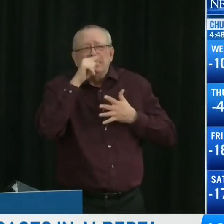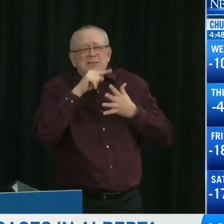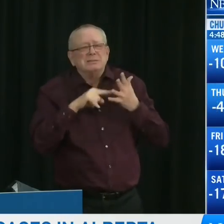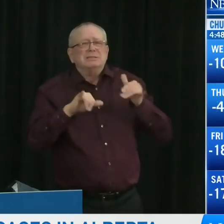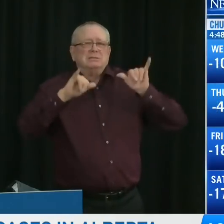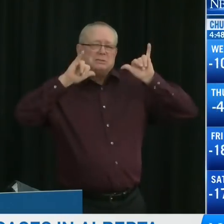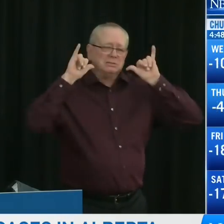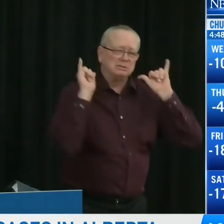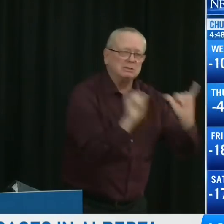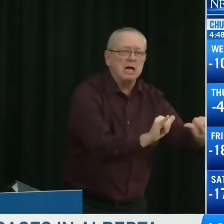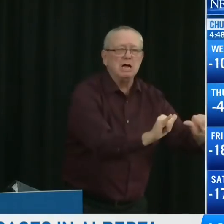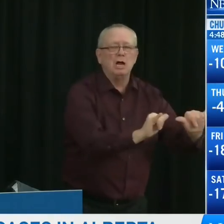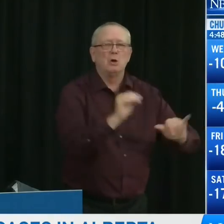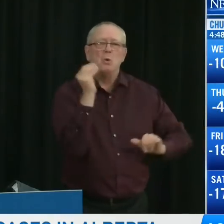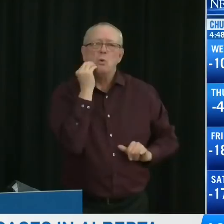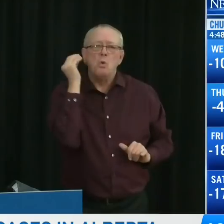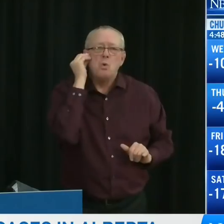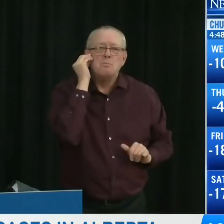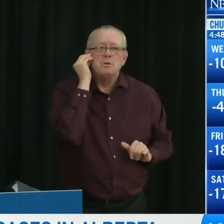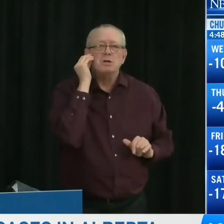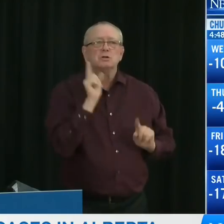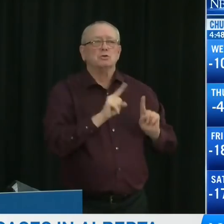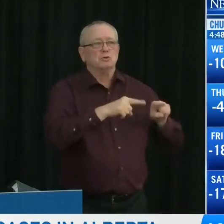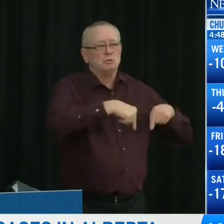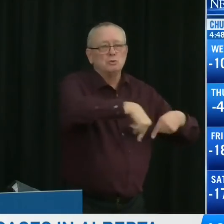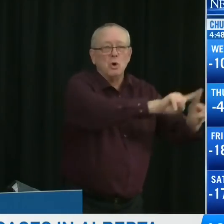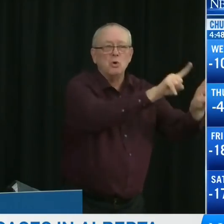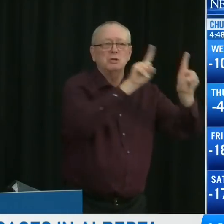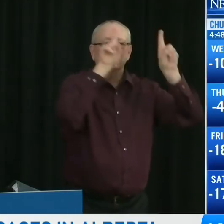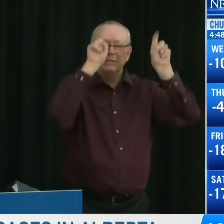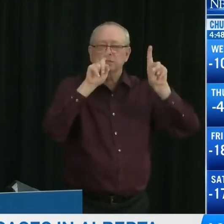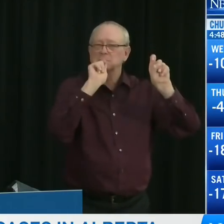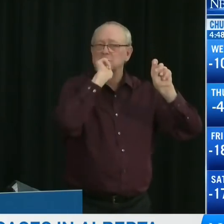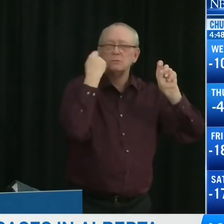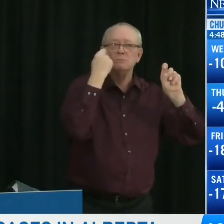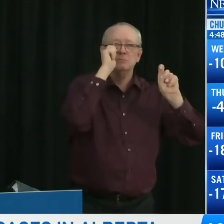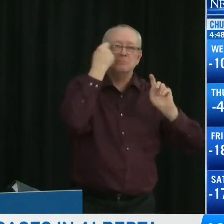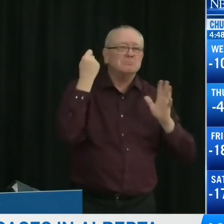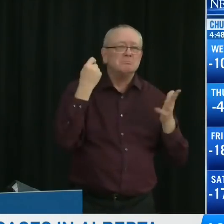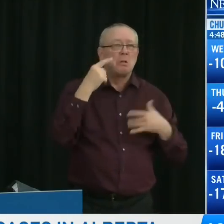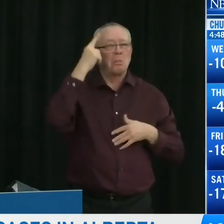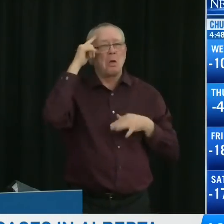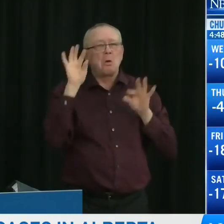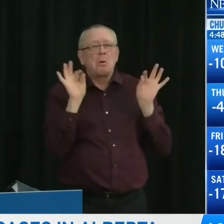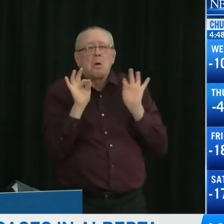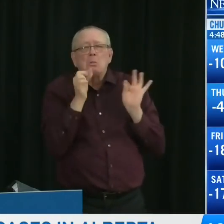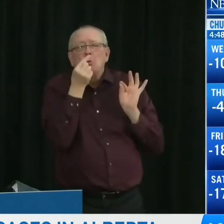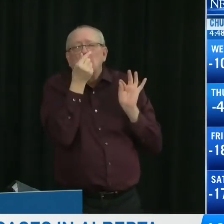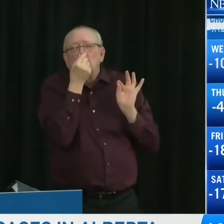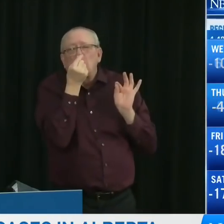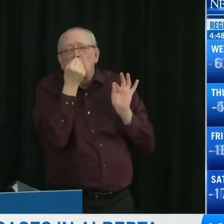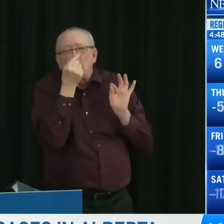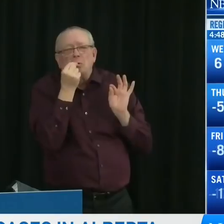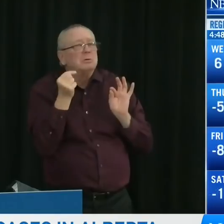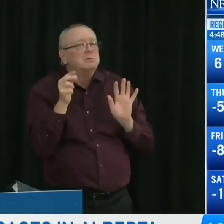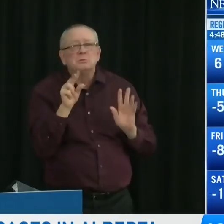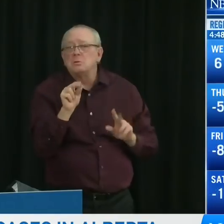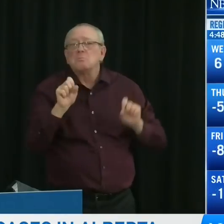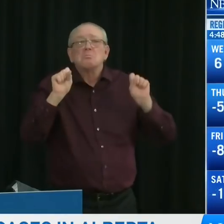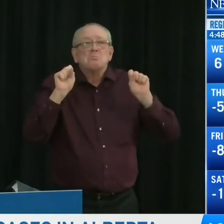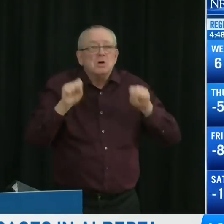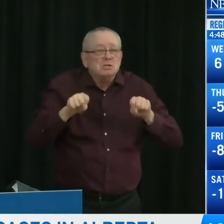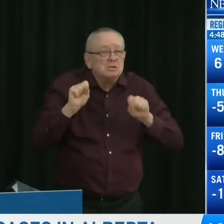cold. What is a mild illness to many is deadly to some. Albertans cannot avoid testing because